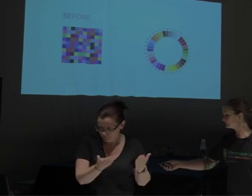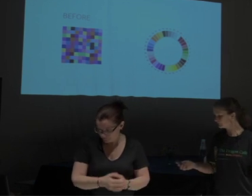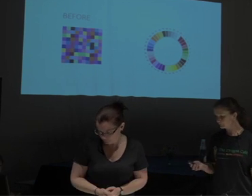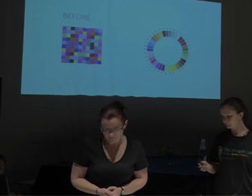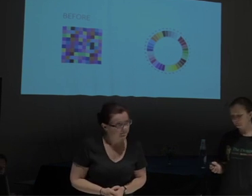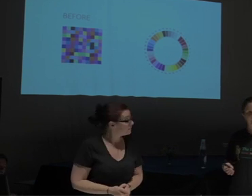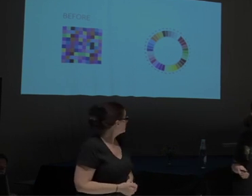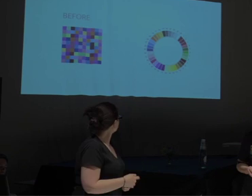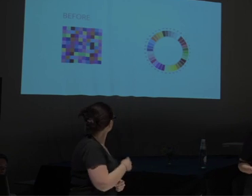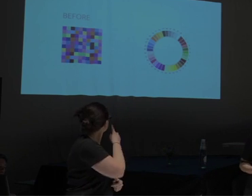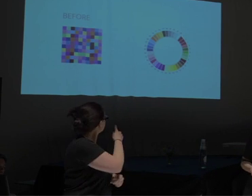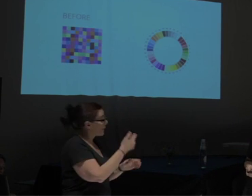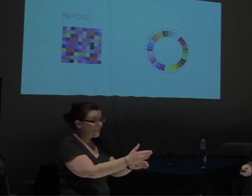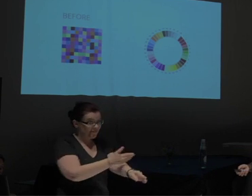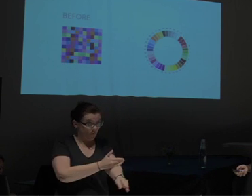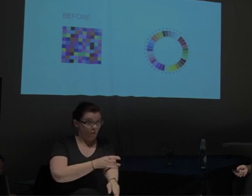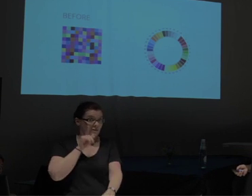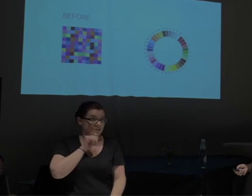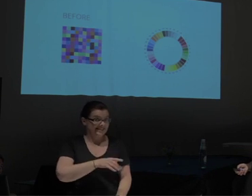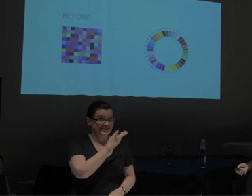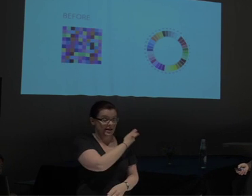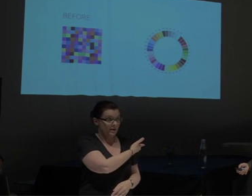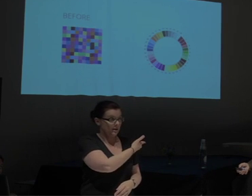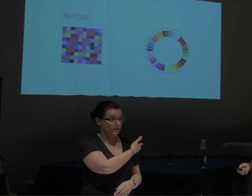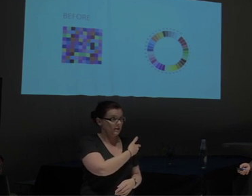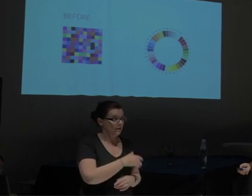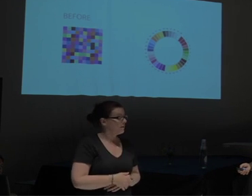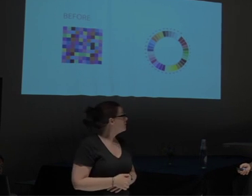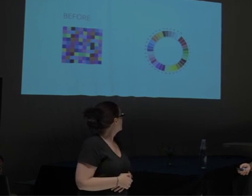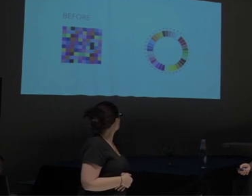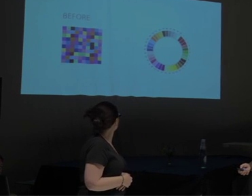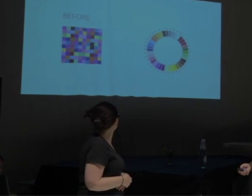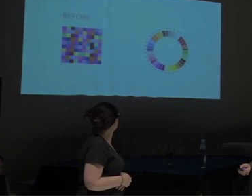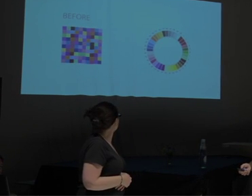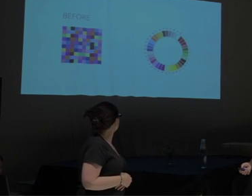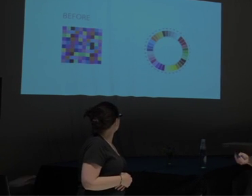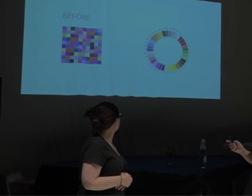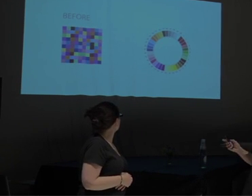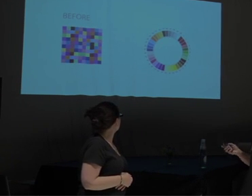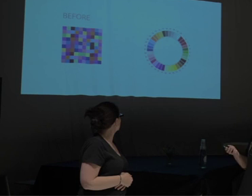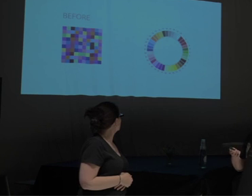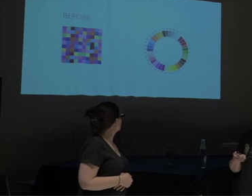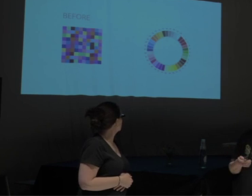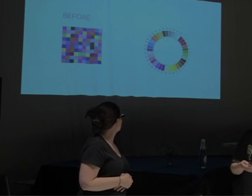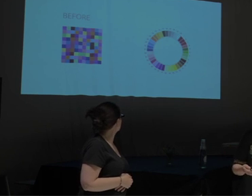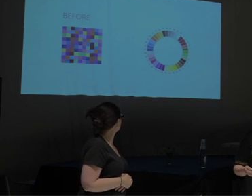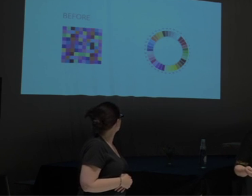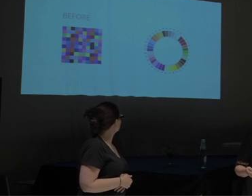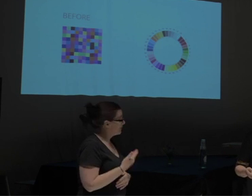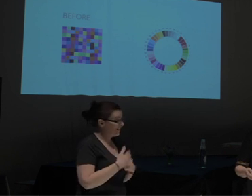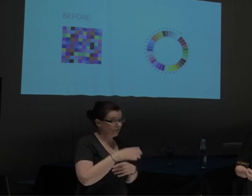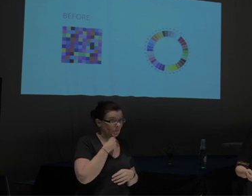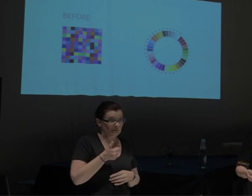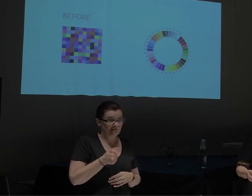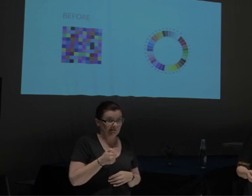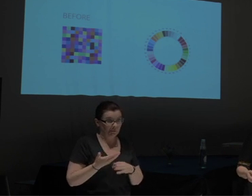So that was your before from yesterday? That was before, and okay. Then you do the after, and then the film. That Yeah, okay, might... so this is, I've never used this